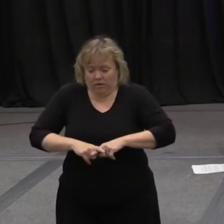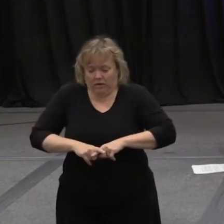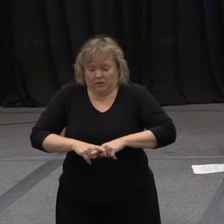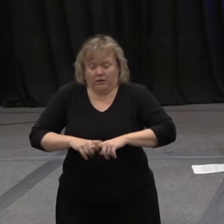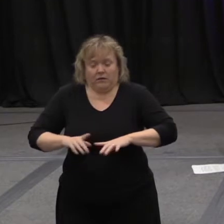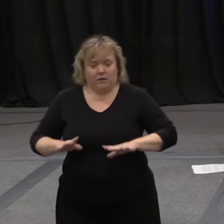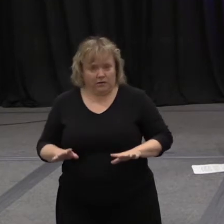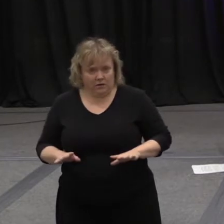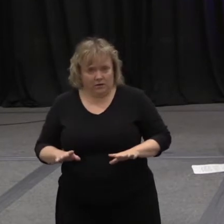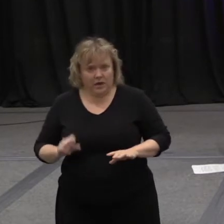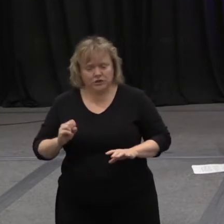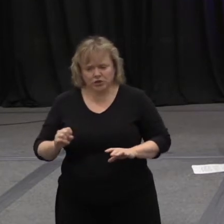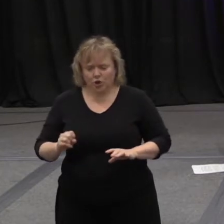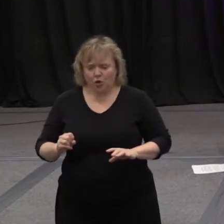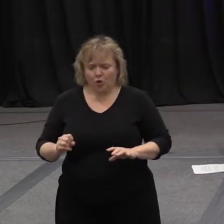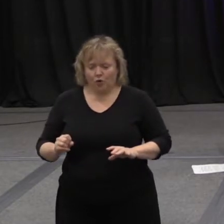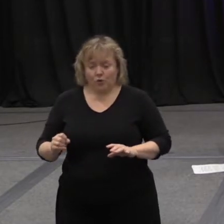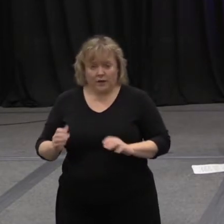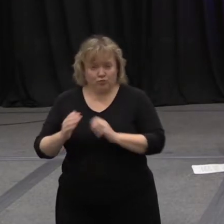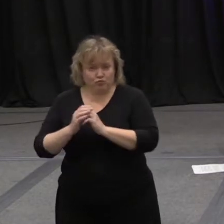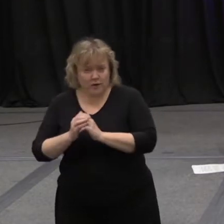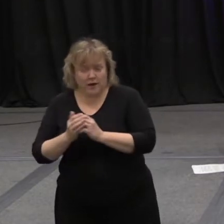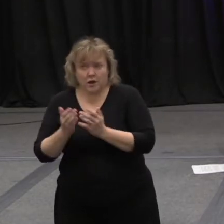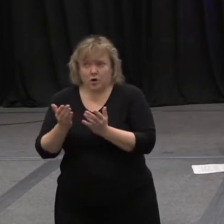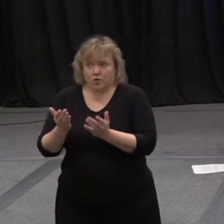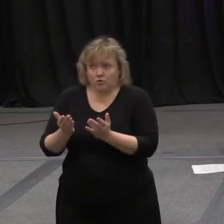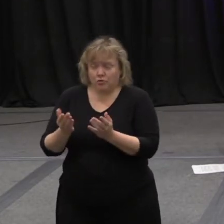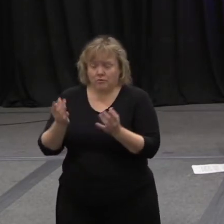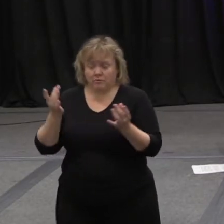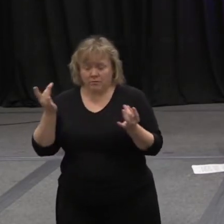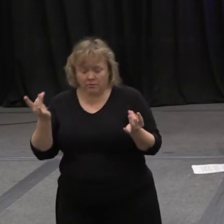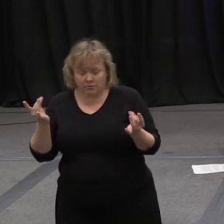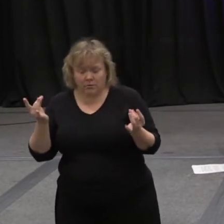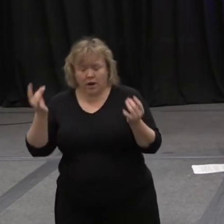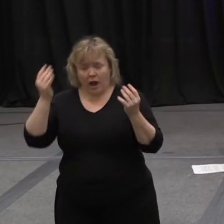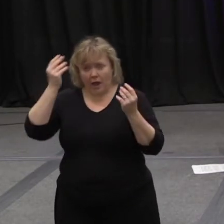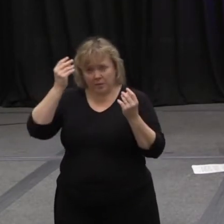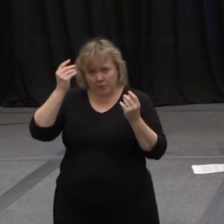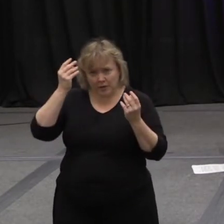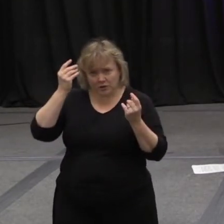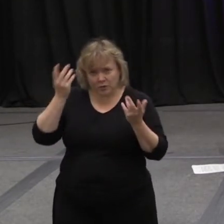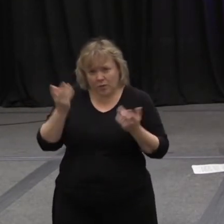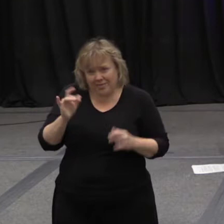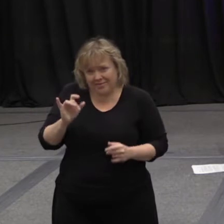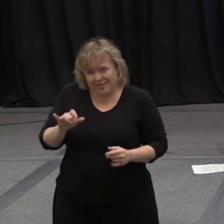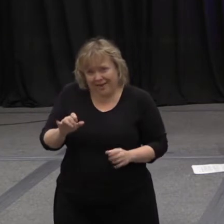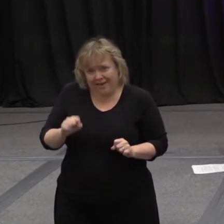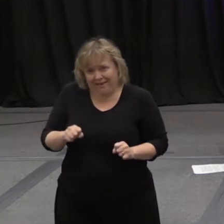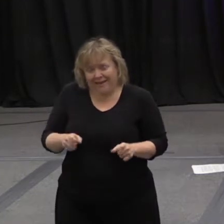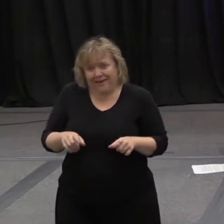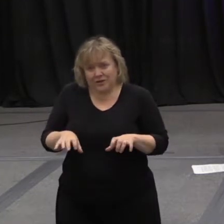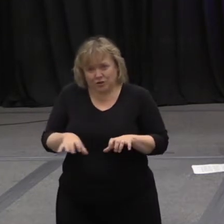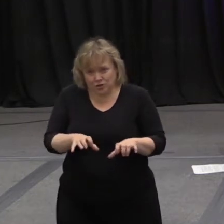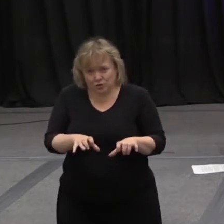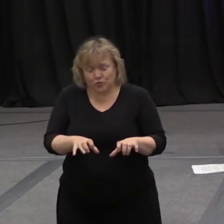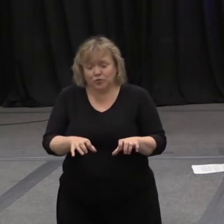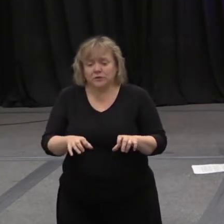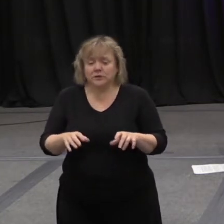what prayer does, what contemplation does, and what Zazen, which is a sitting meditation that Zen folk